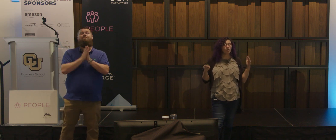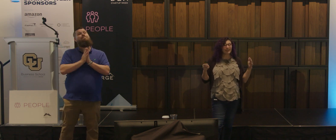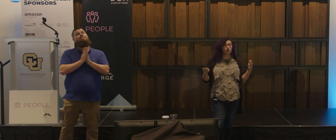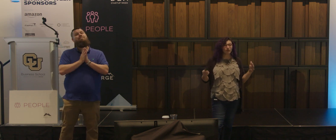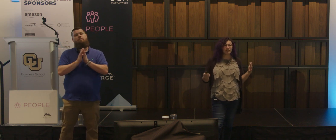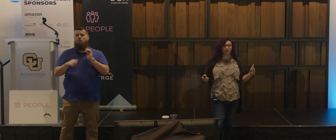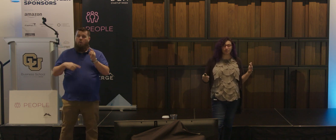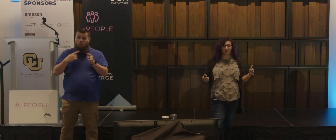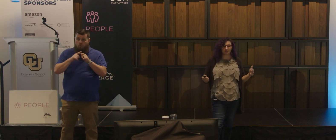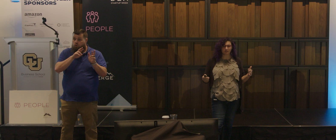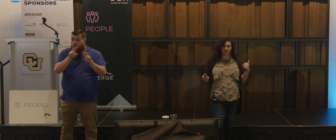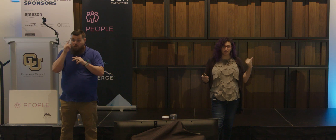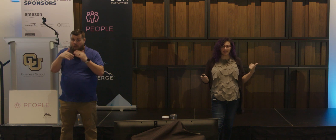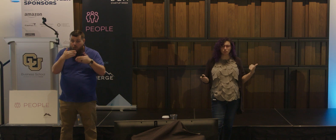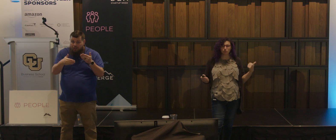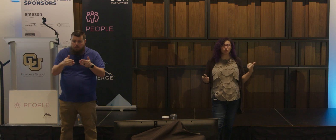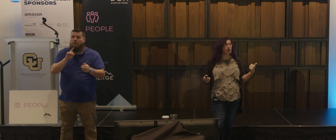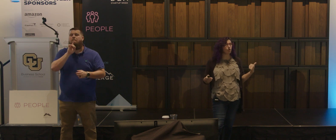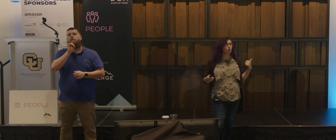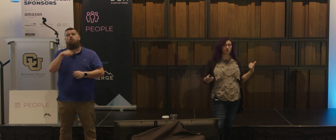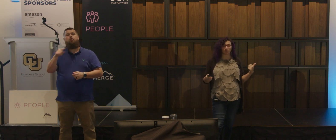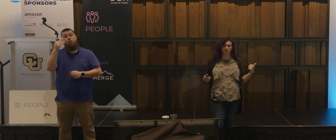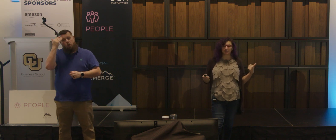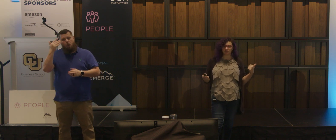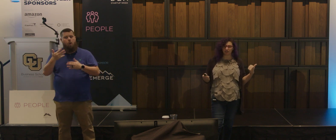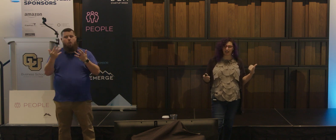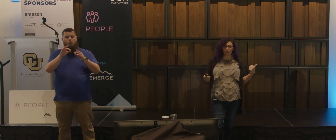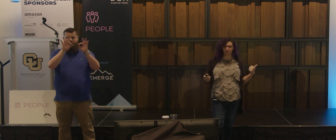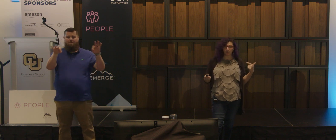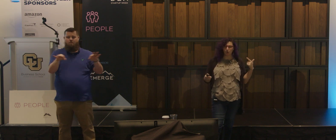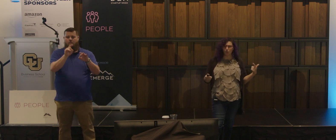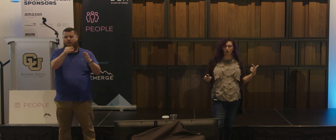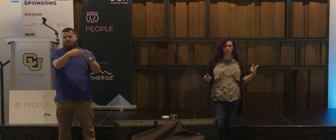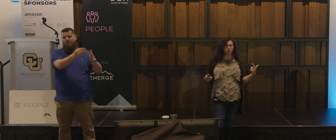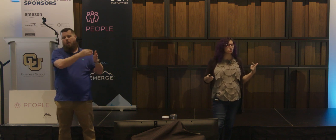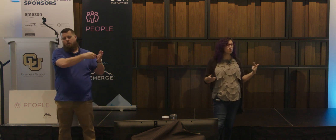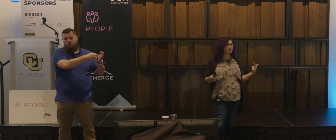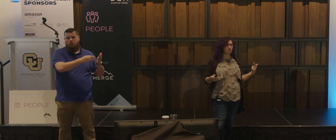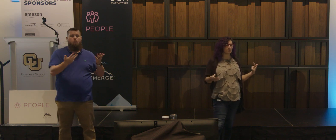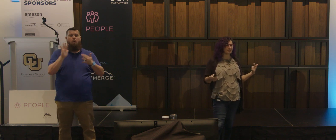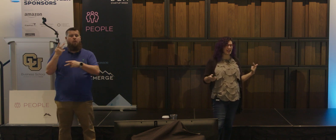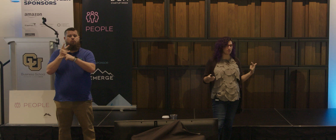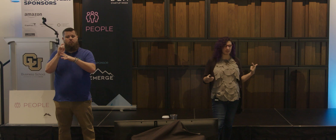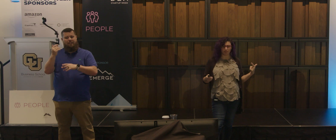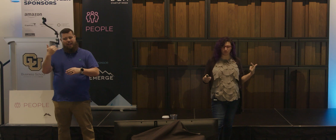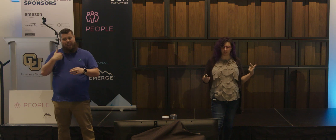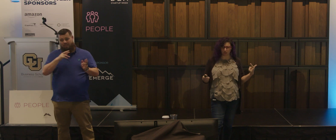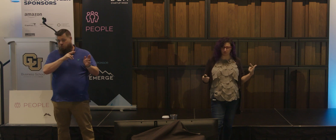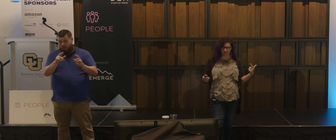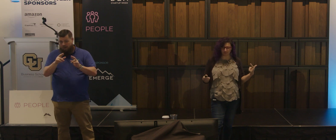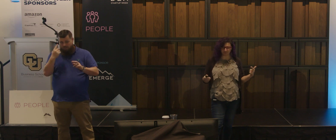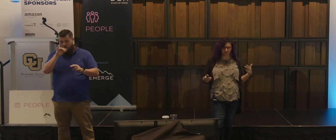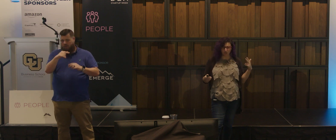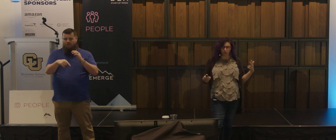When you get ready for that process, make sure you know what forms they need to fill out. What does their supervisor need to have set up and